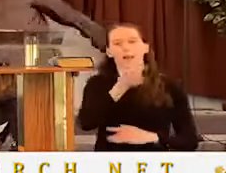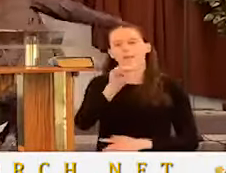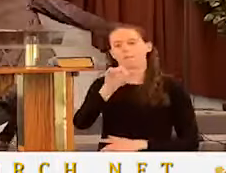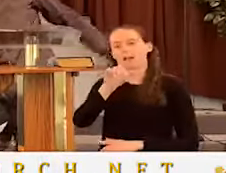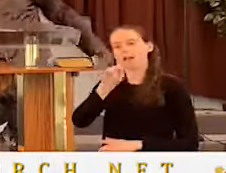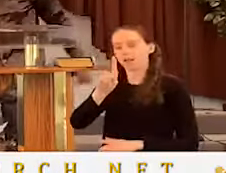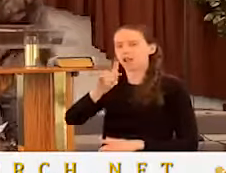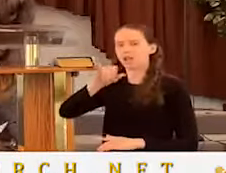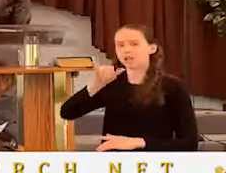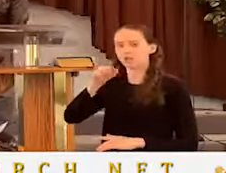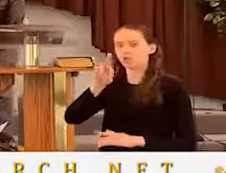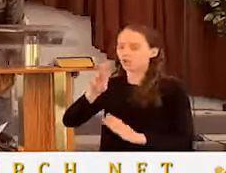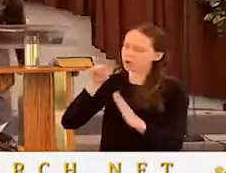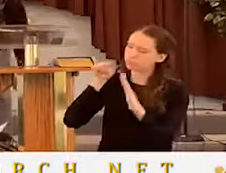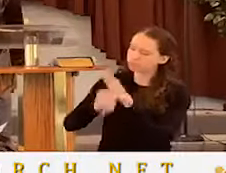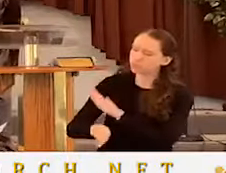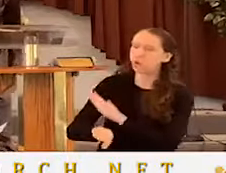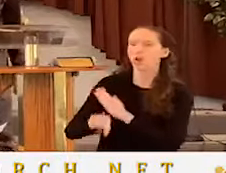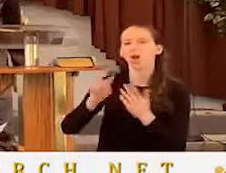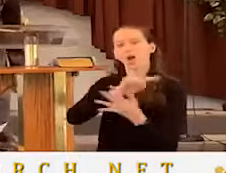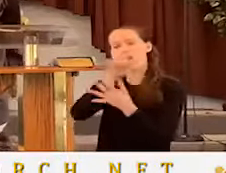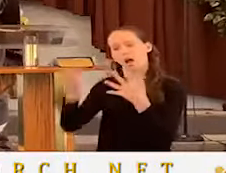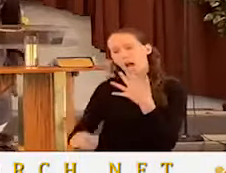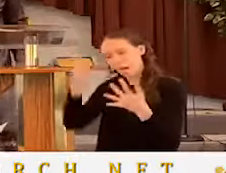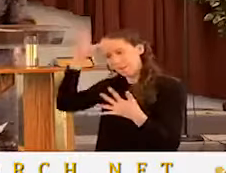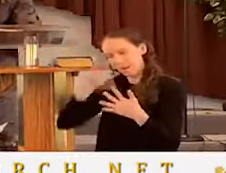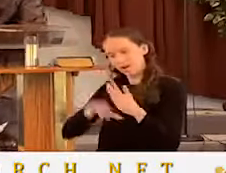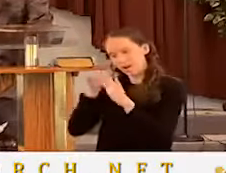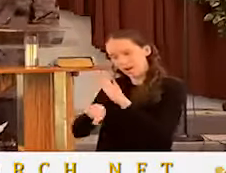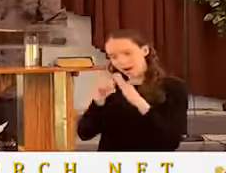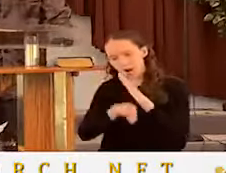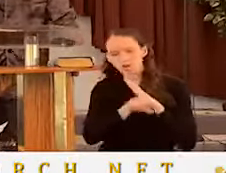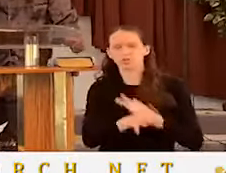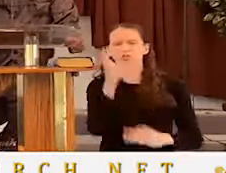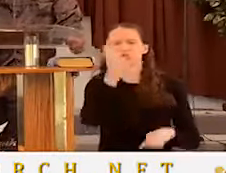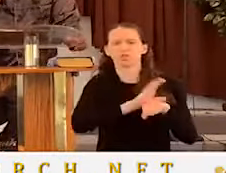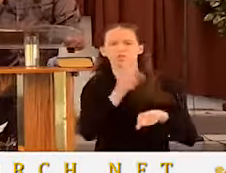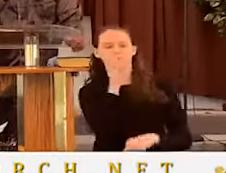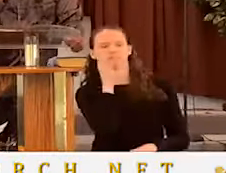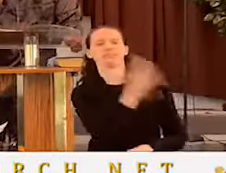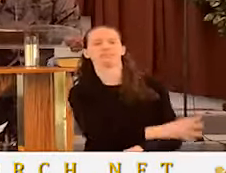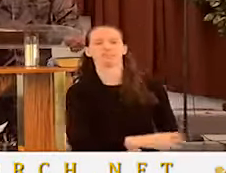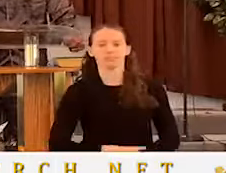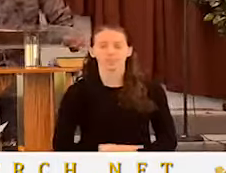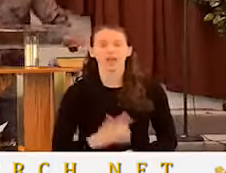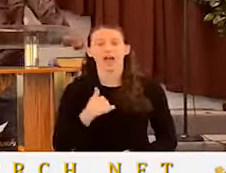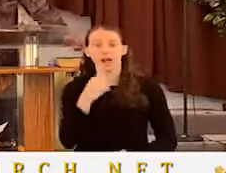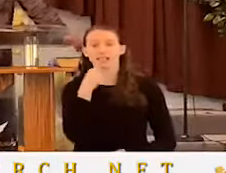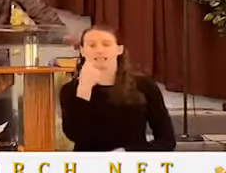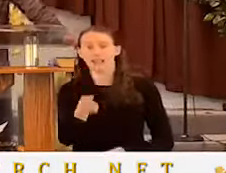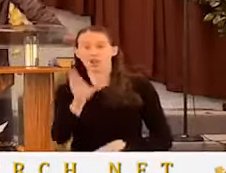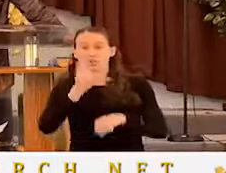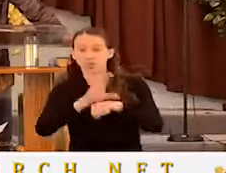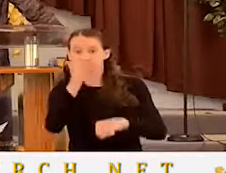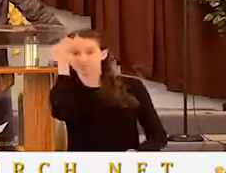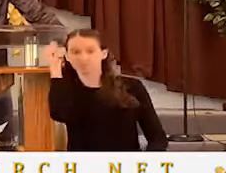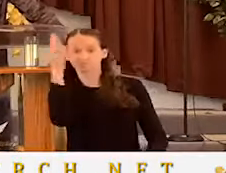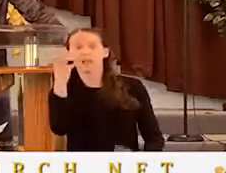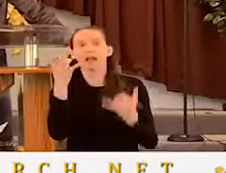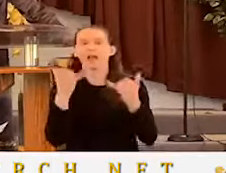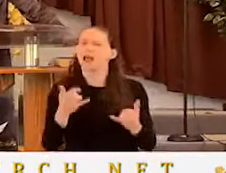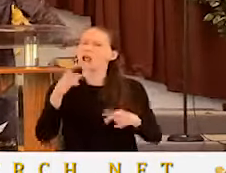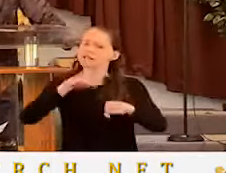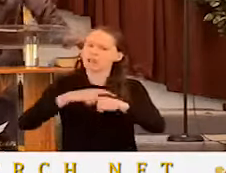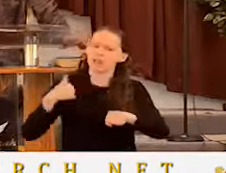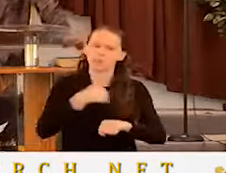The church was still asleep. But I come to tell the church, it's time